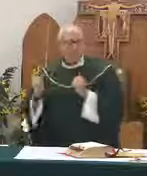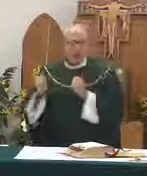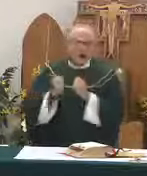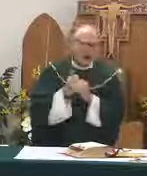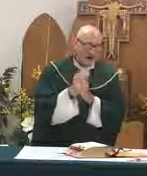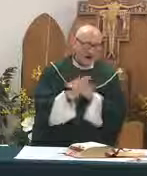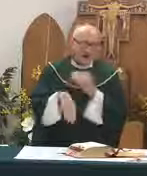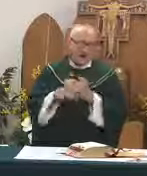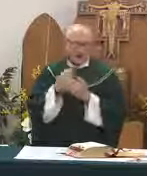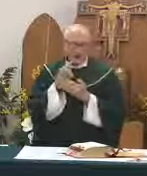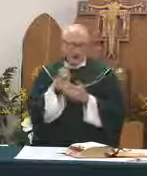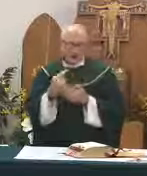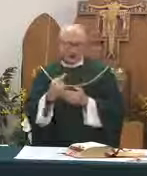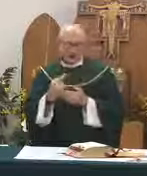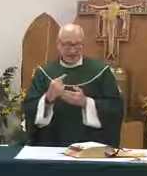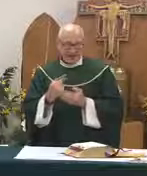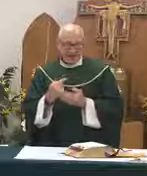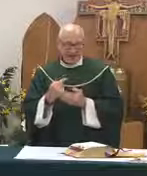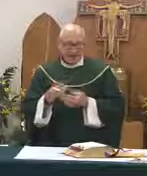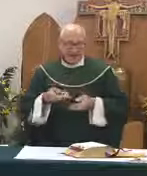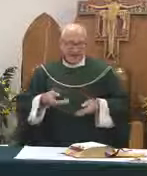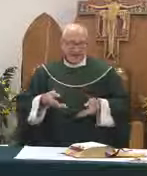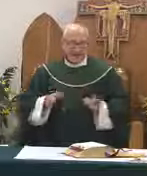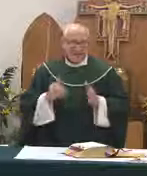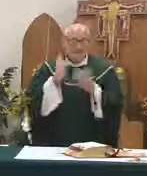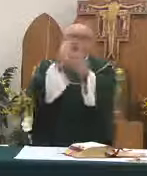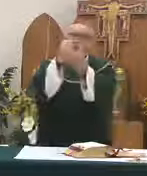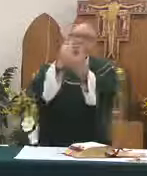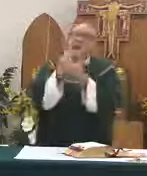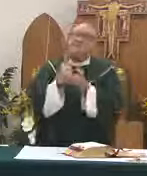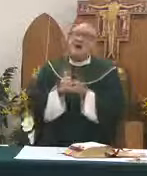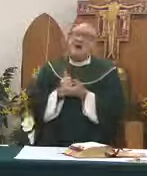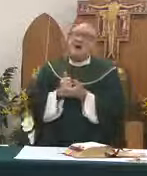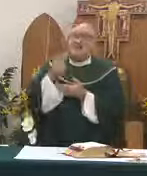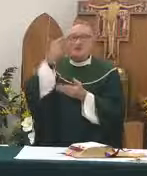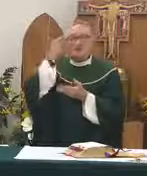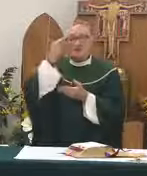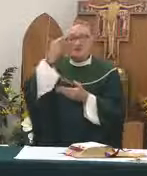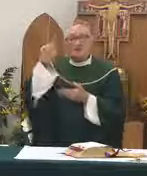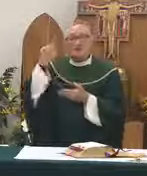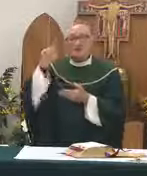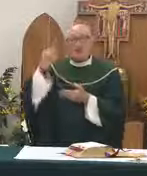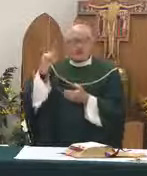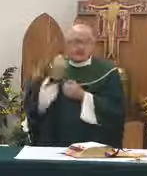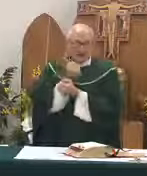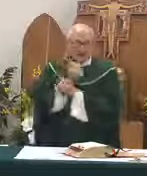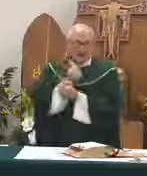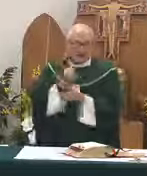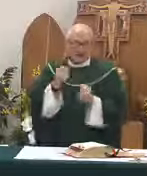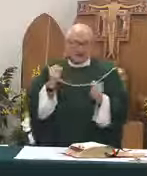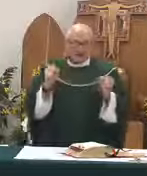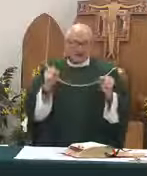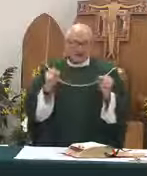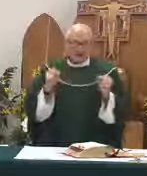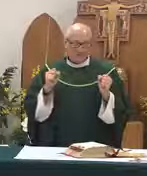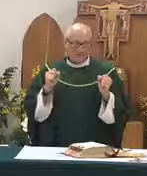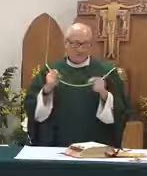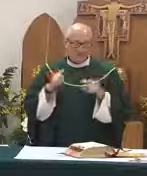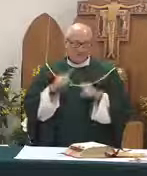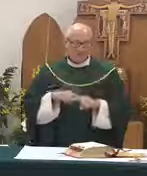love beyond all telling, may profit us for